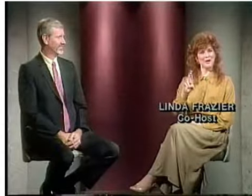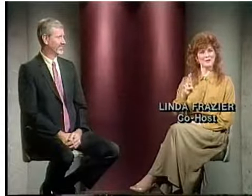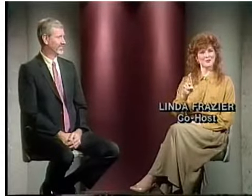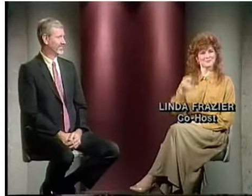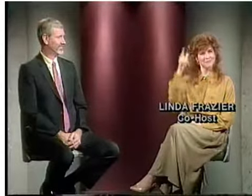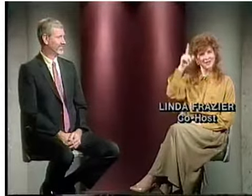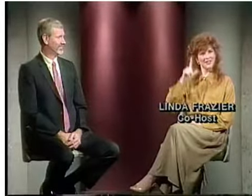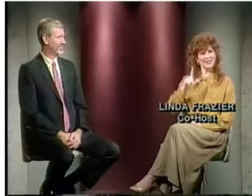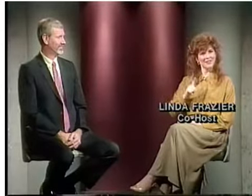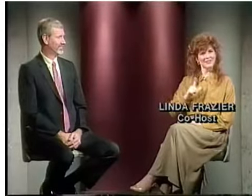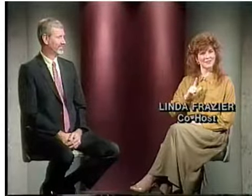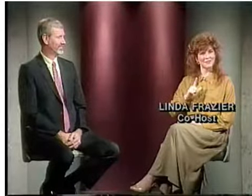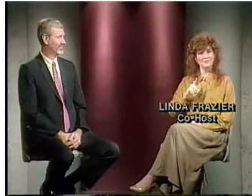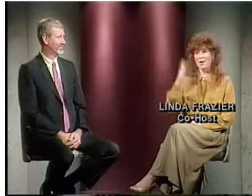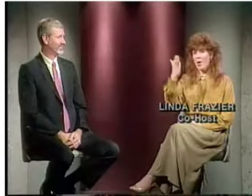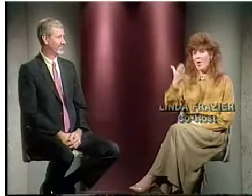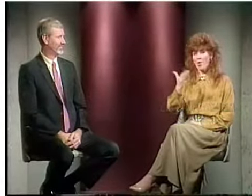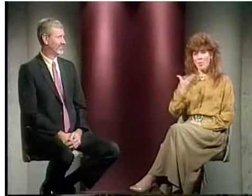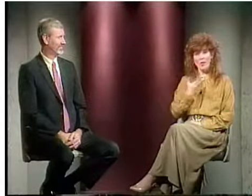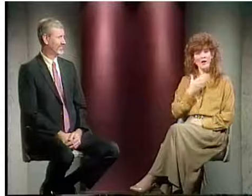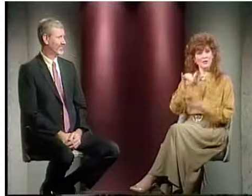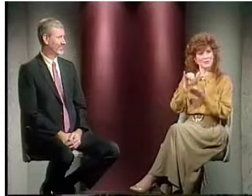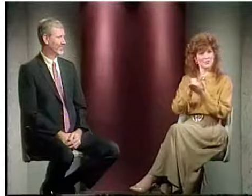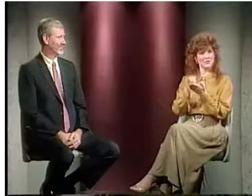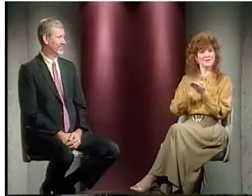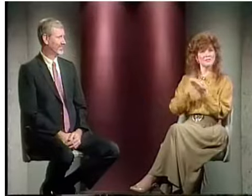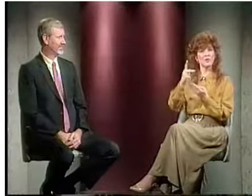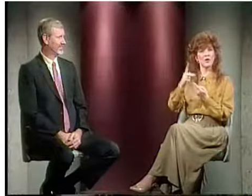And I'm your co-host, Linda Frazier.